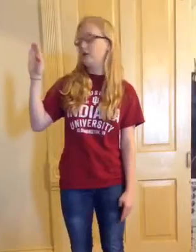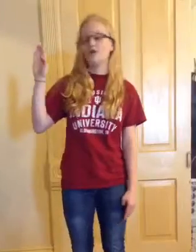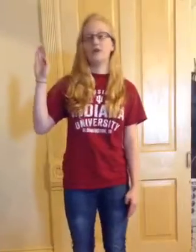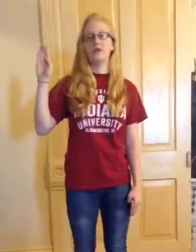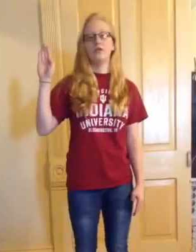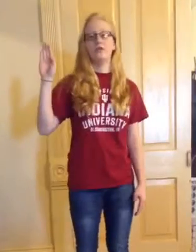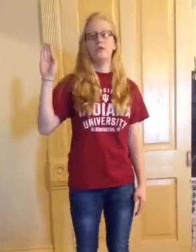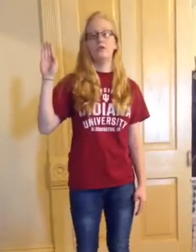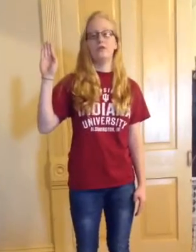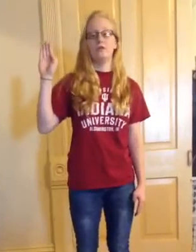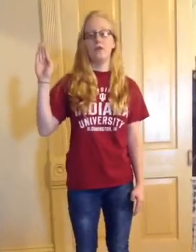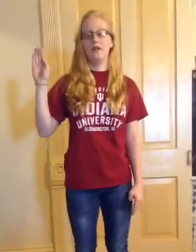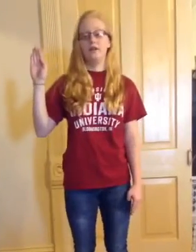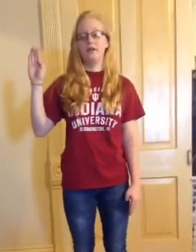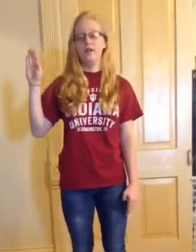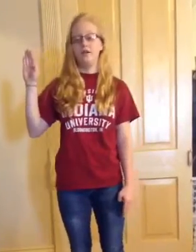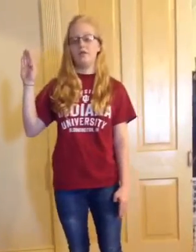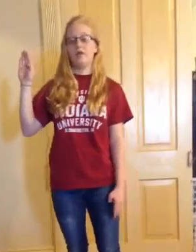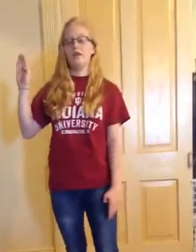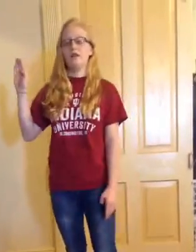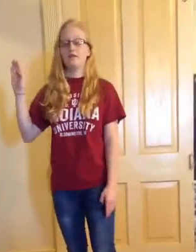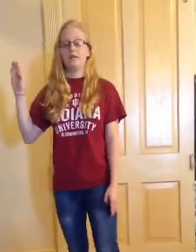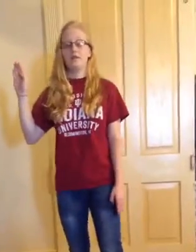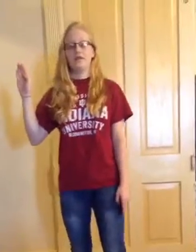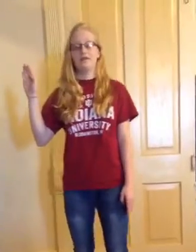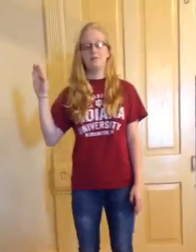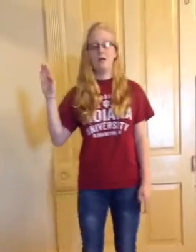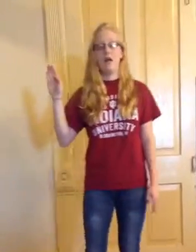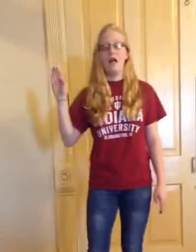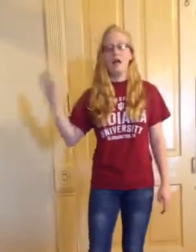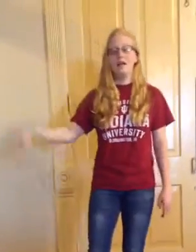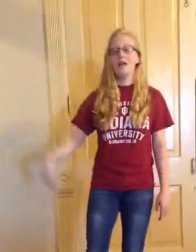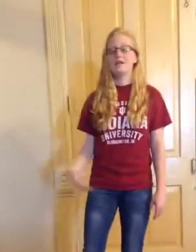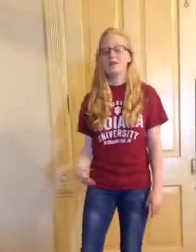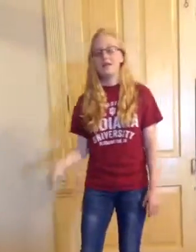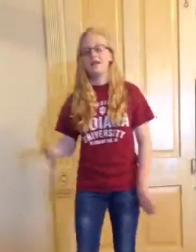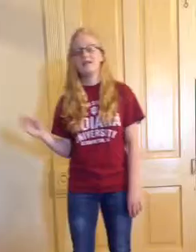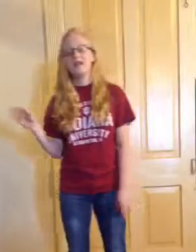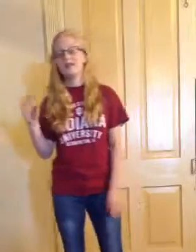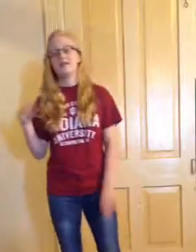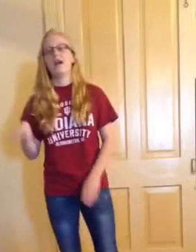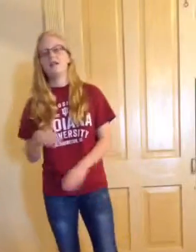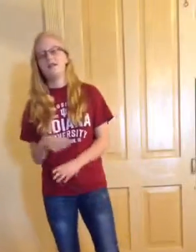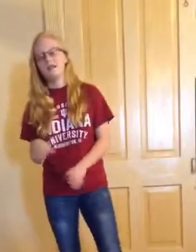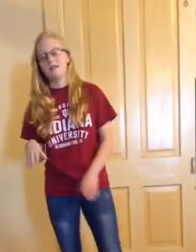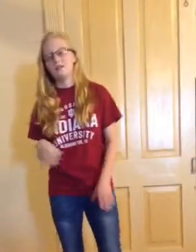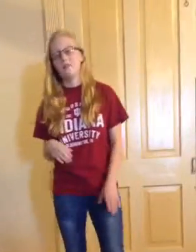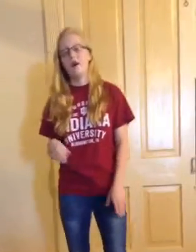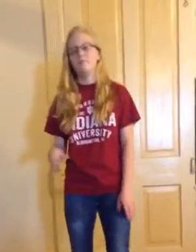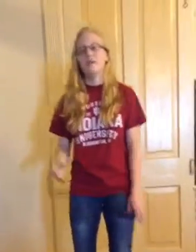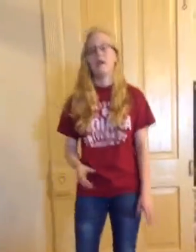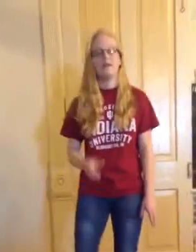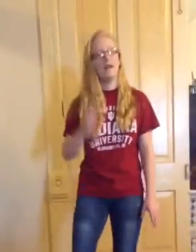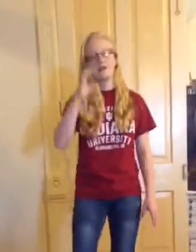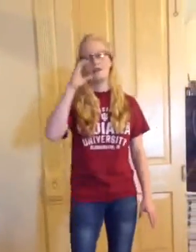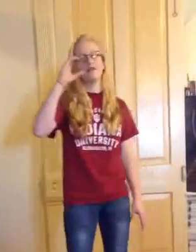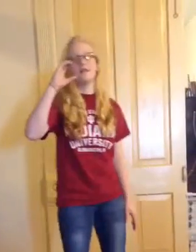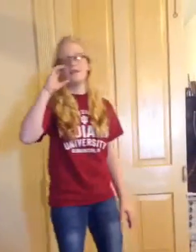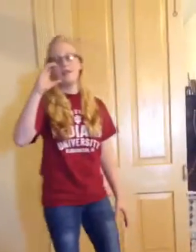your joint of your index finger. Next is C. C is like the easiest one because it's just a